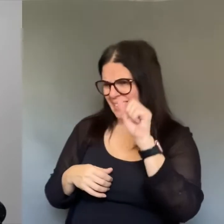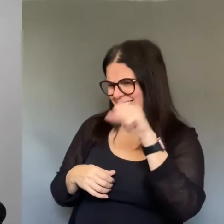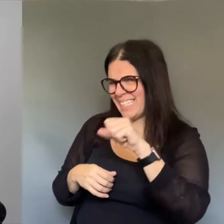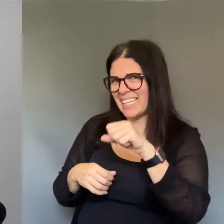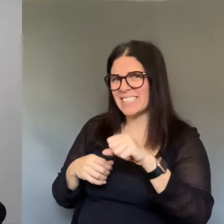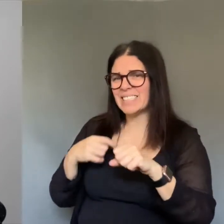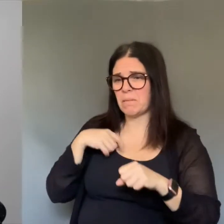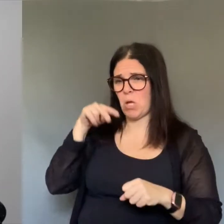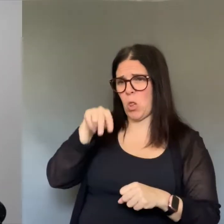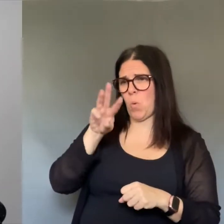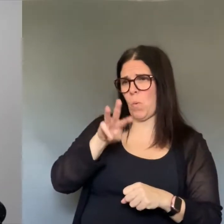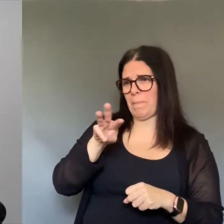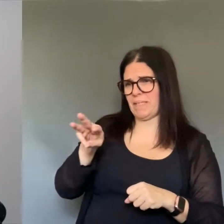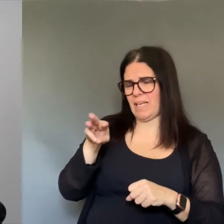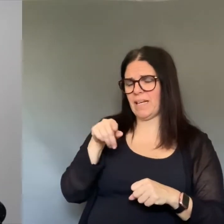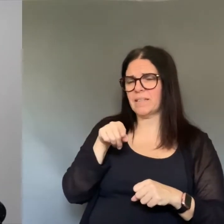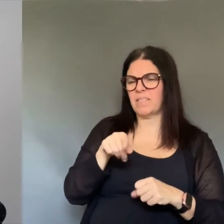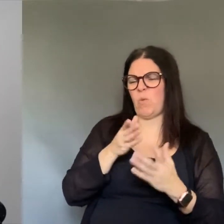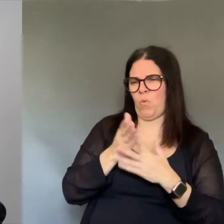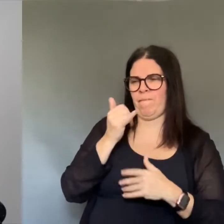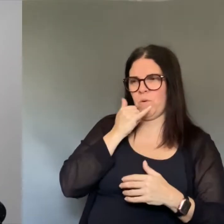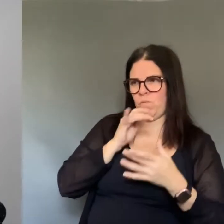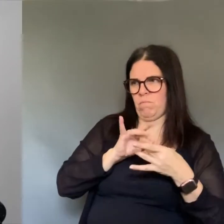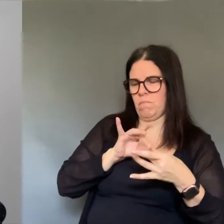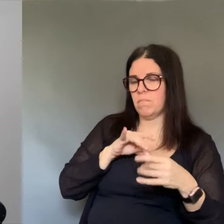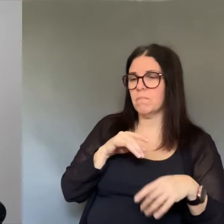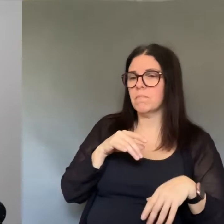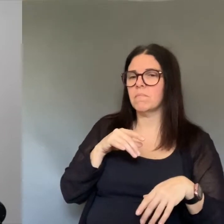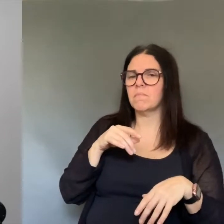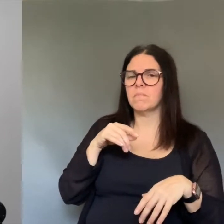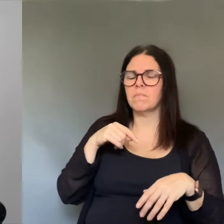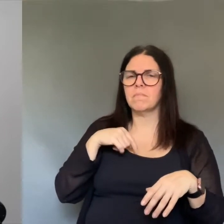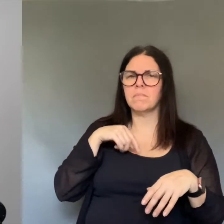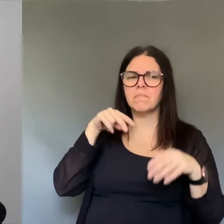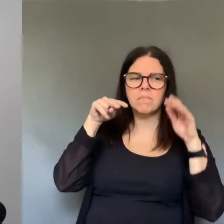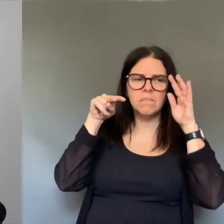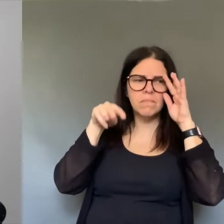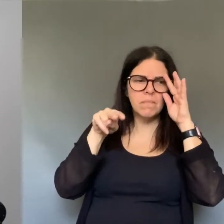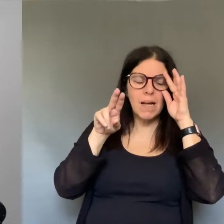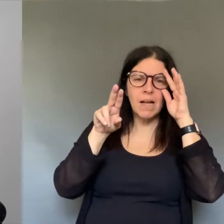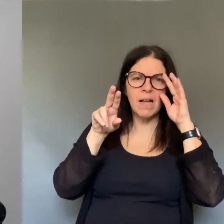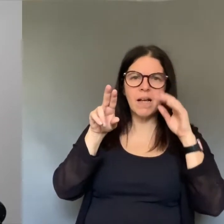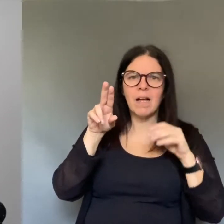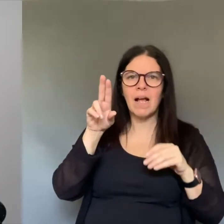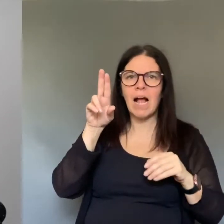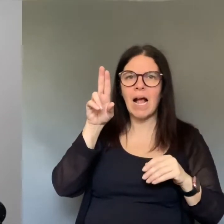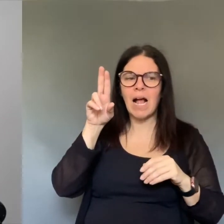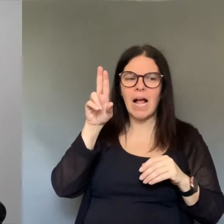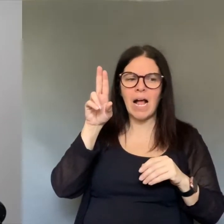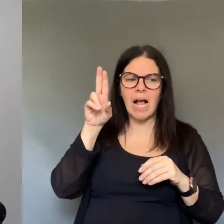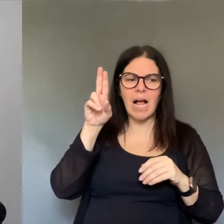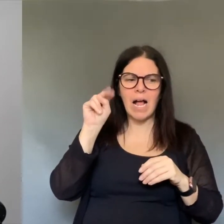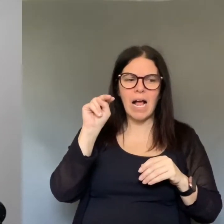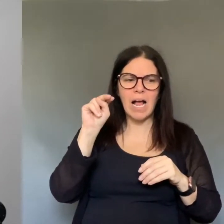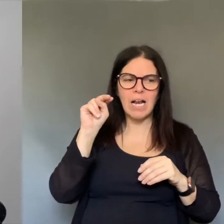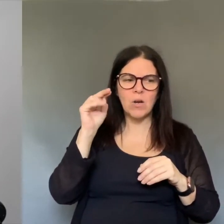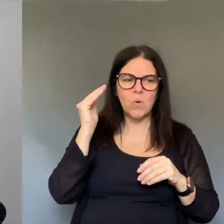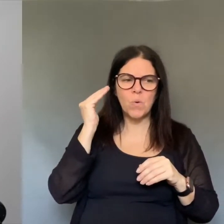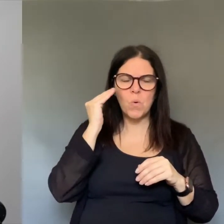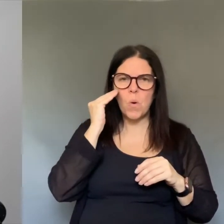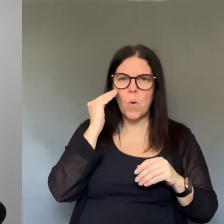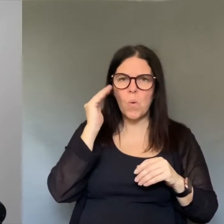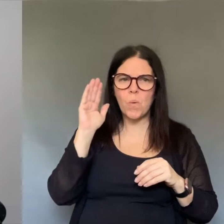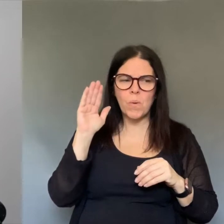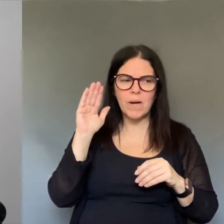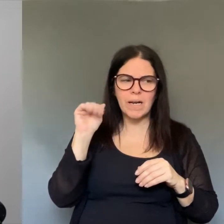Yes, good morning. Looking at the confirmed cases on the website, there's 146 unknown cases of basically